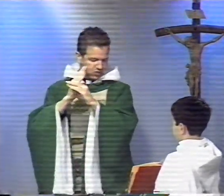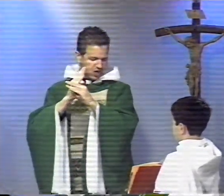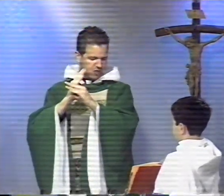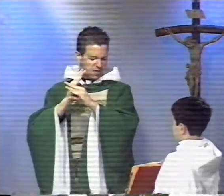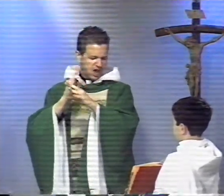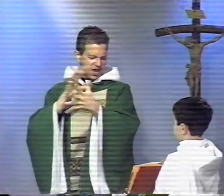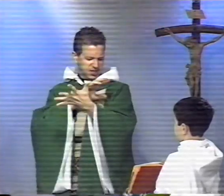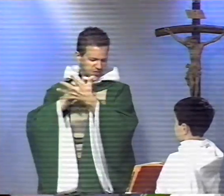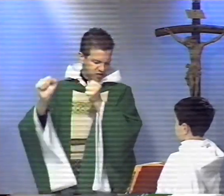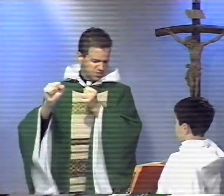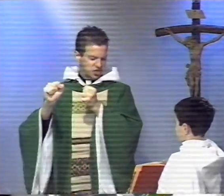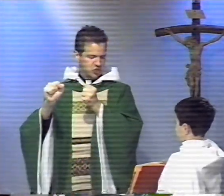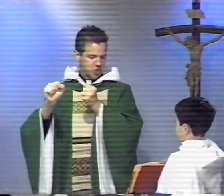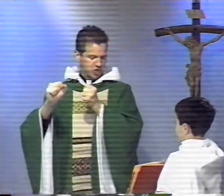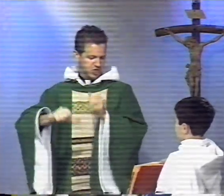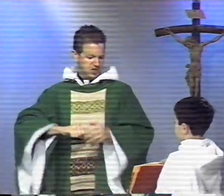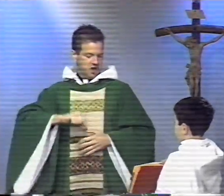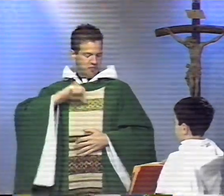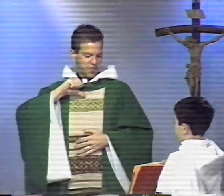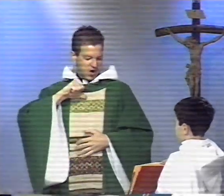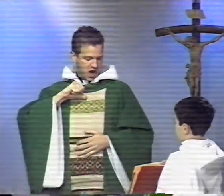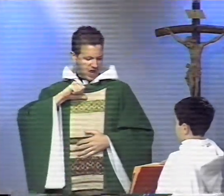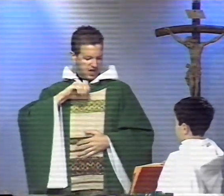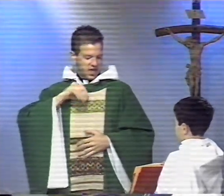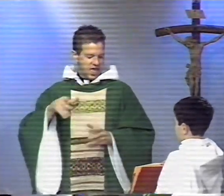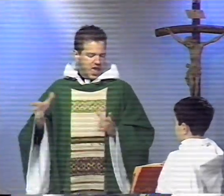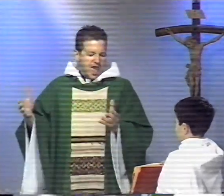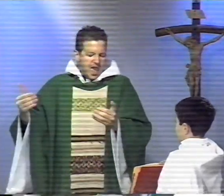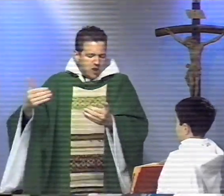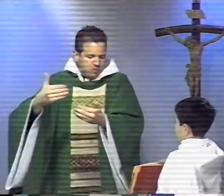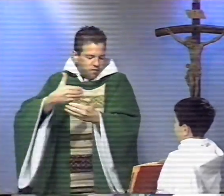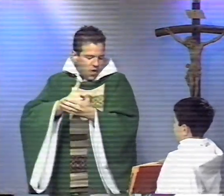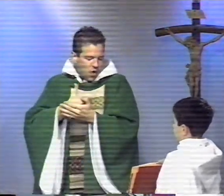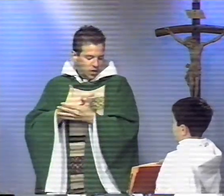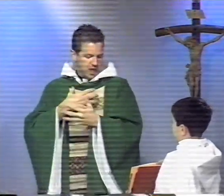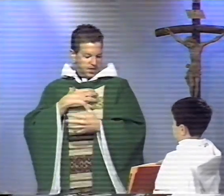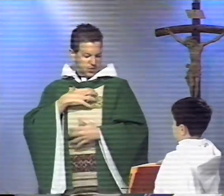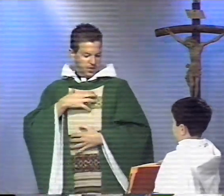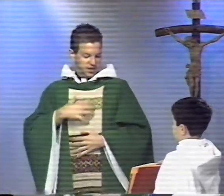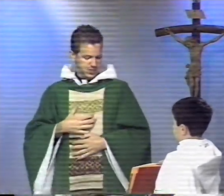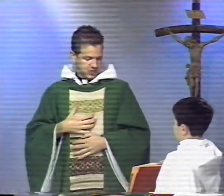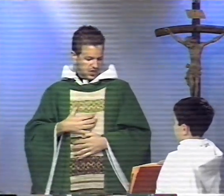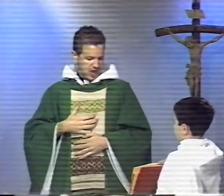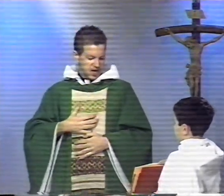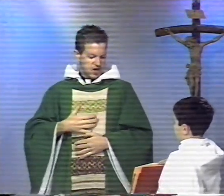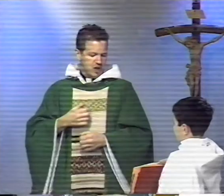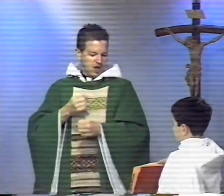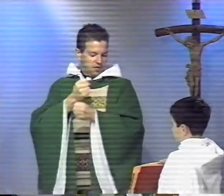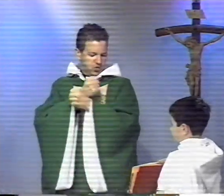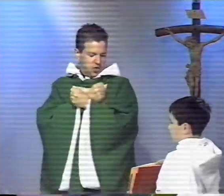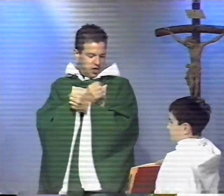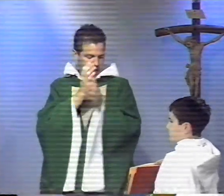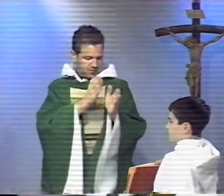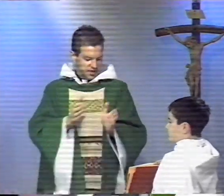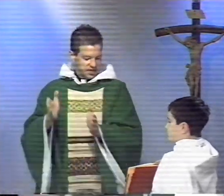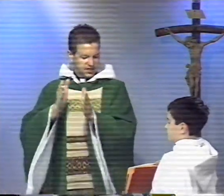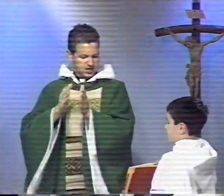our minds from distortion of pride and enfold us with the desire of your loving